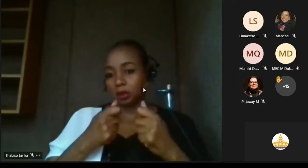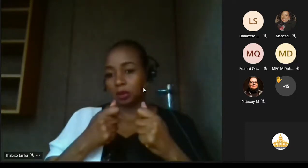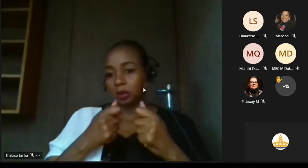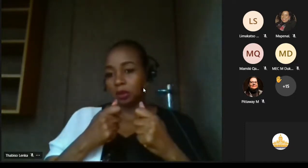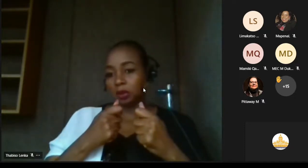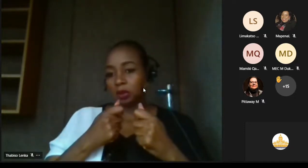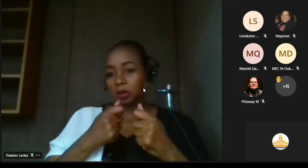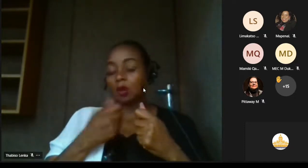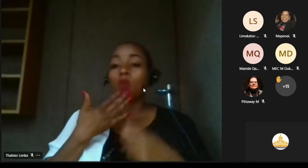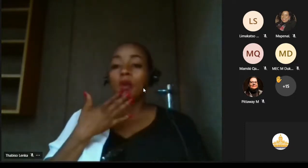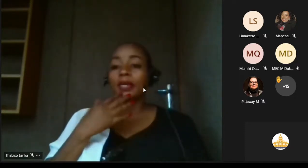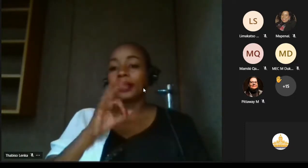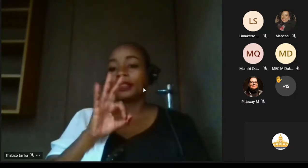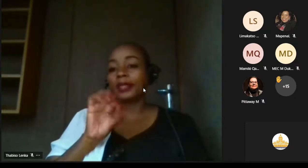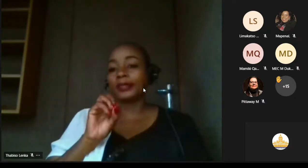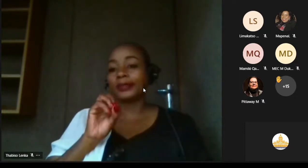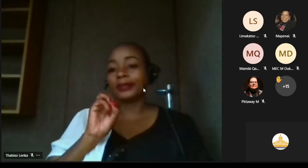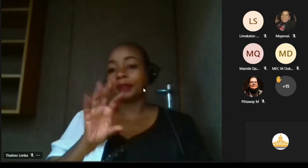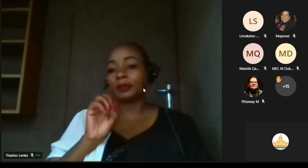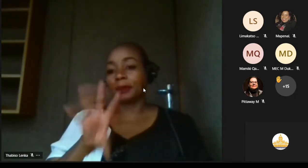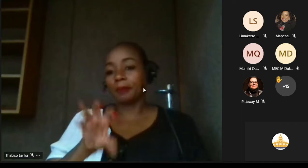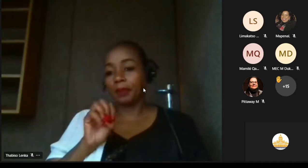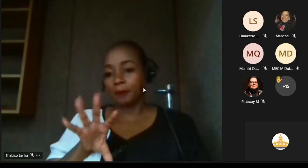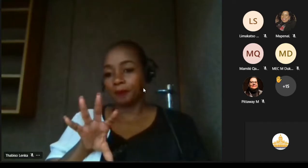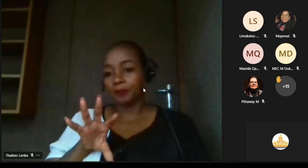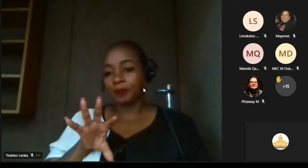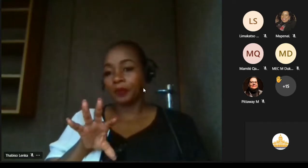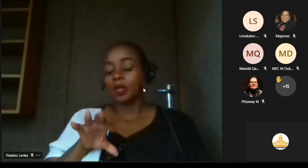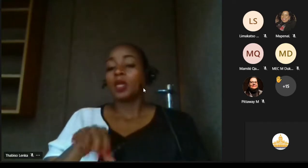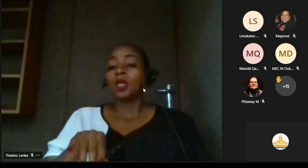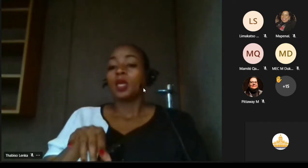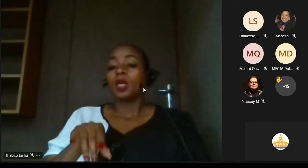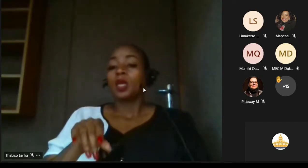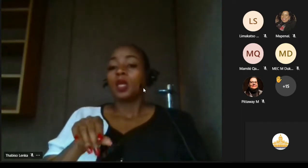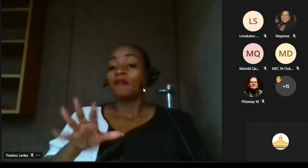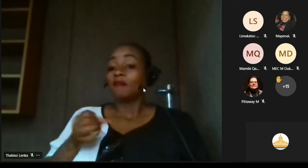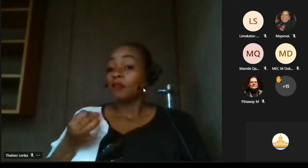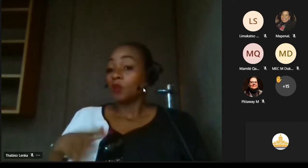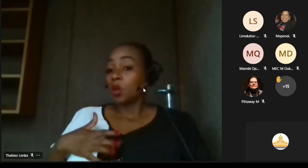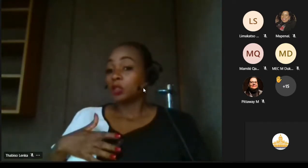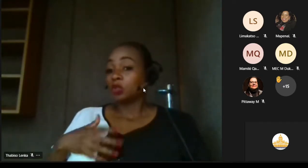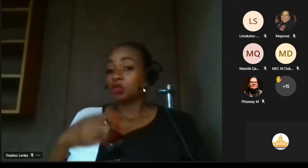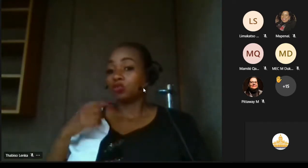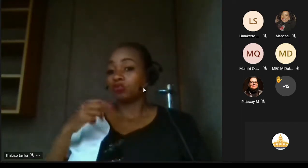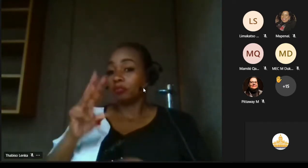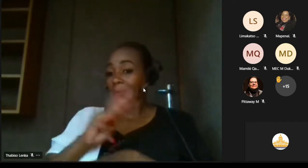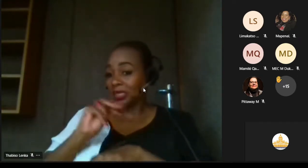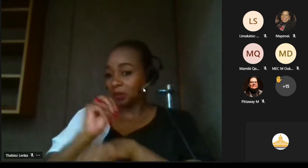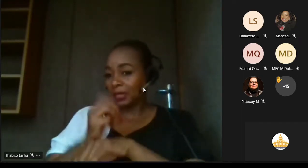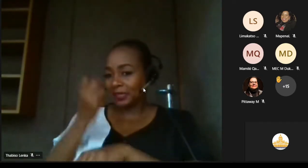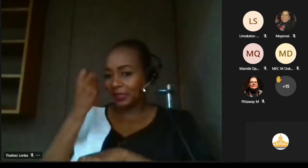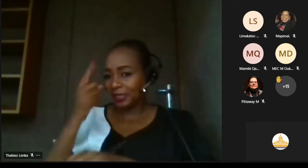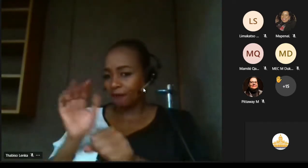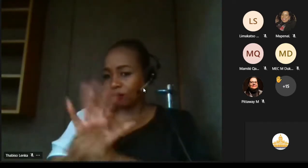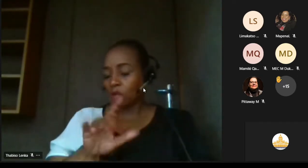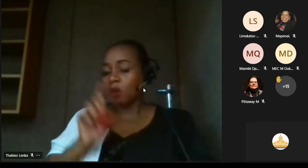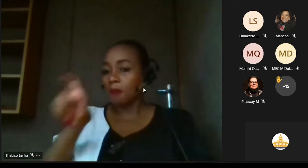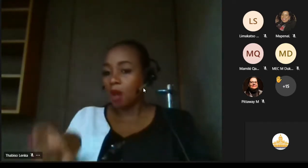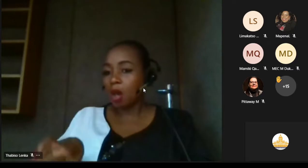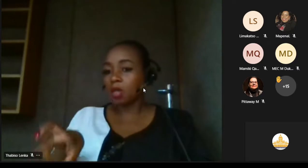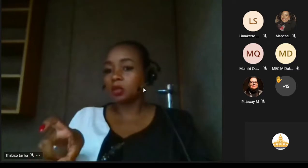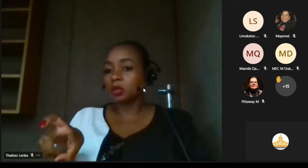September 2021. Honourable Speaker, in order to understand municipal finances, we have to provide a perspective